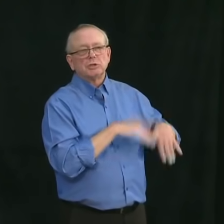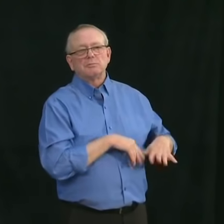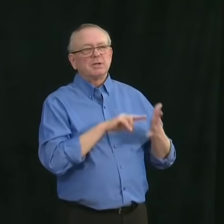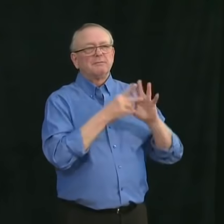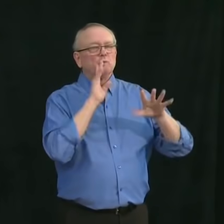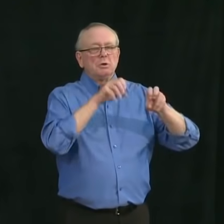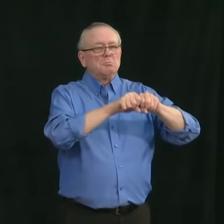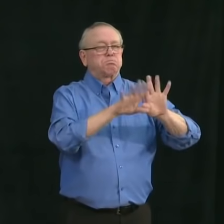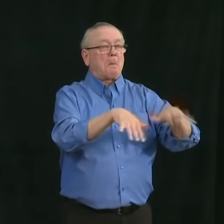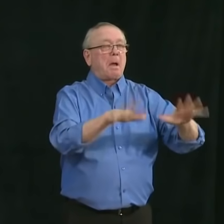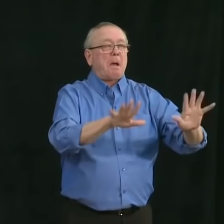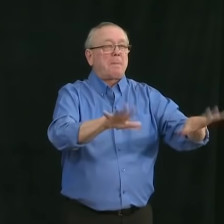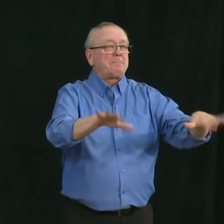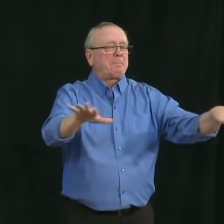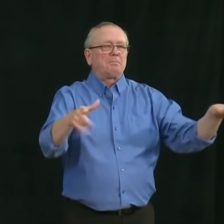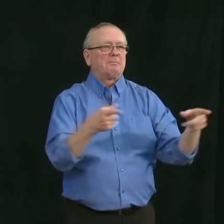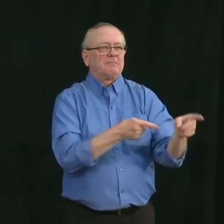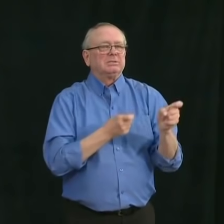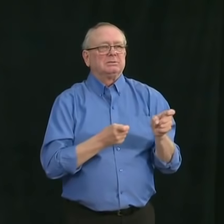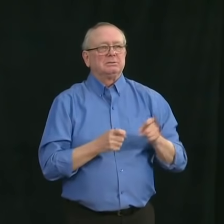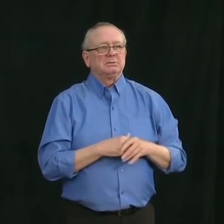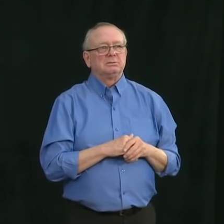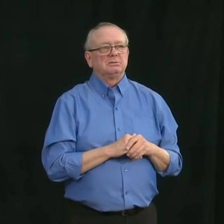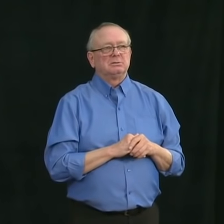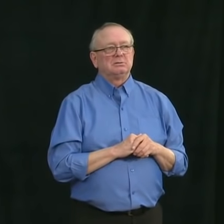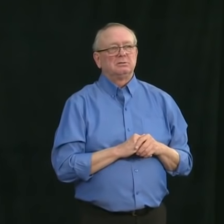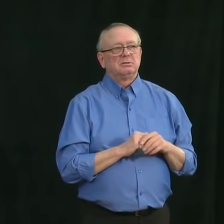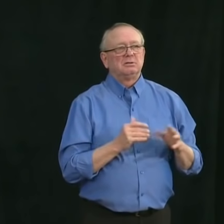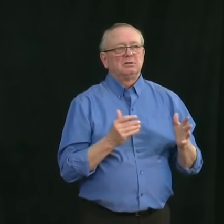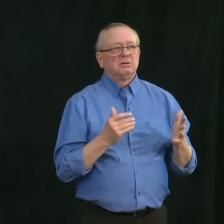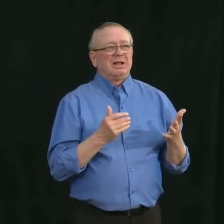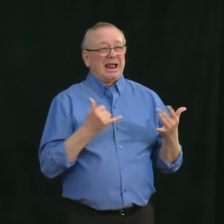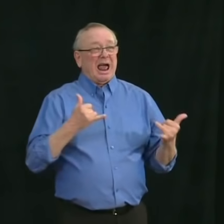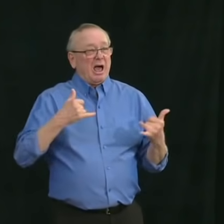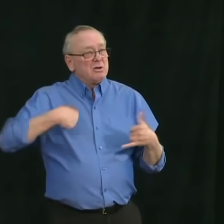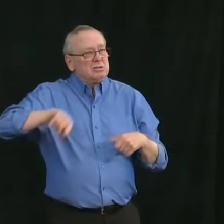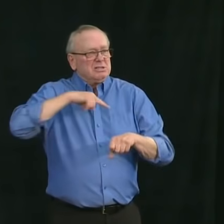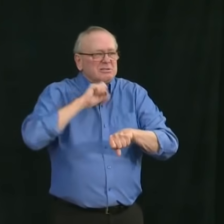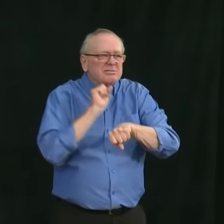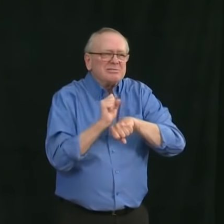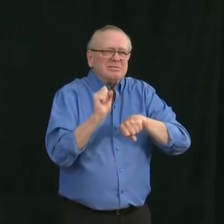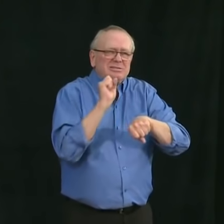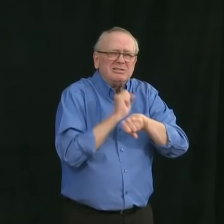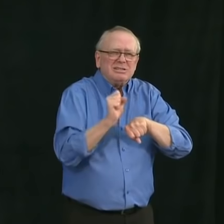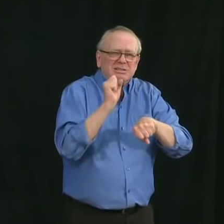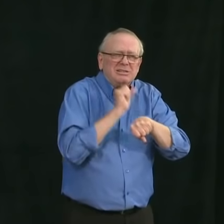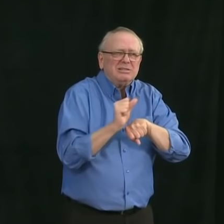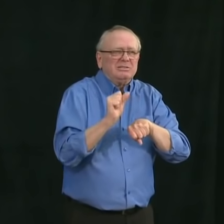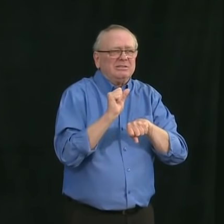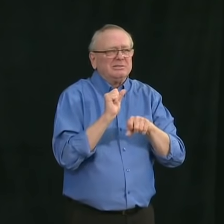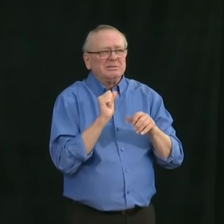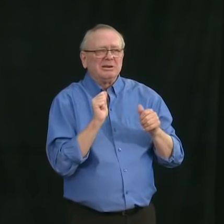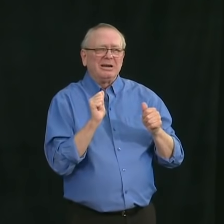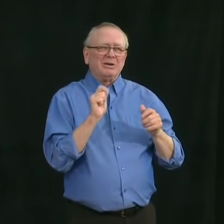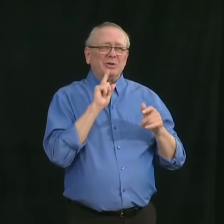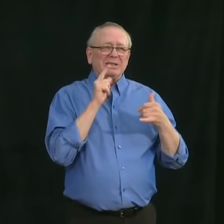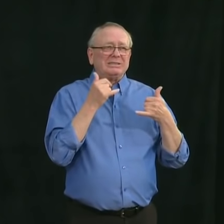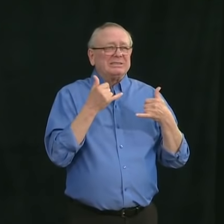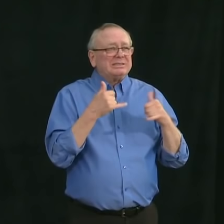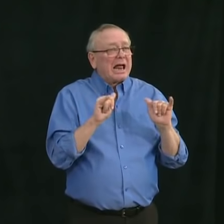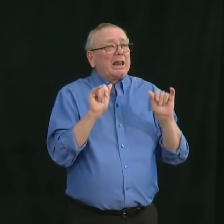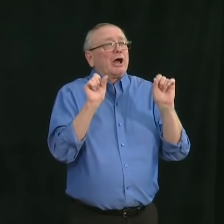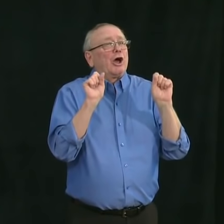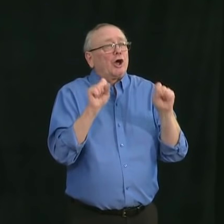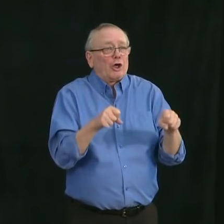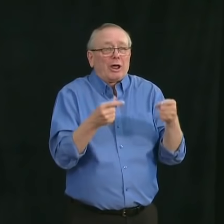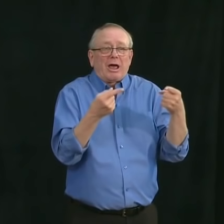entire population and potentially undo some of this good collective work that we've done is still there. So I just want to be